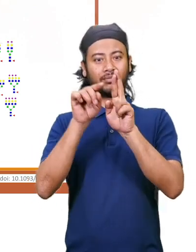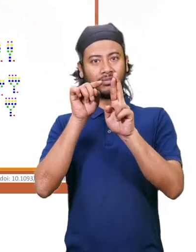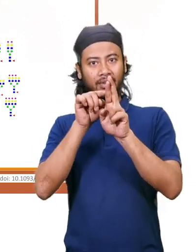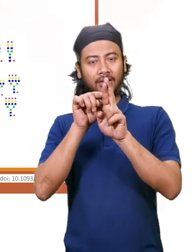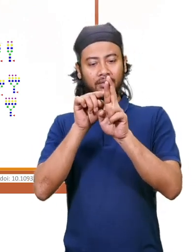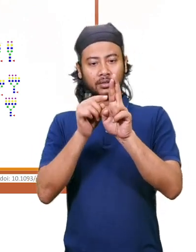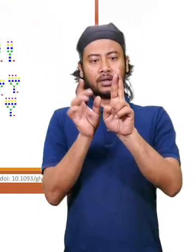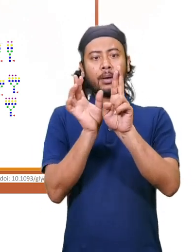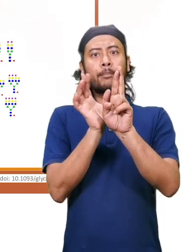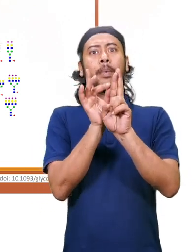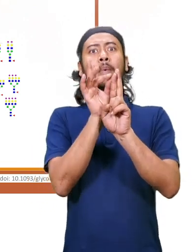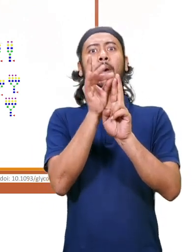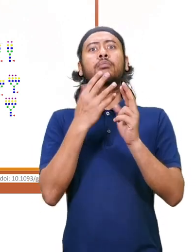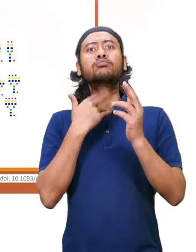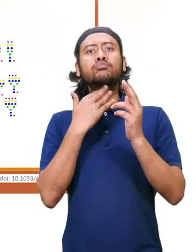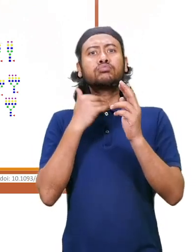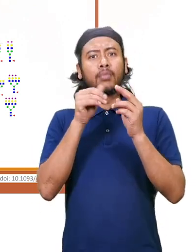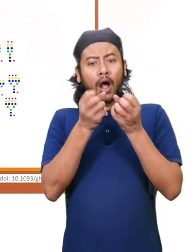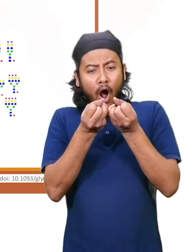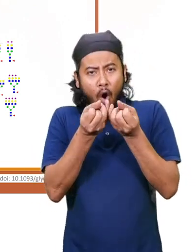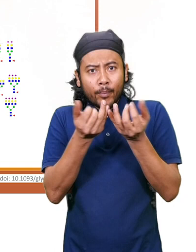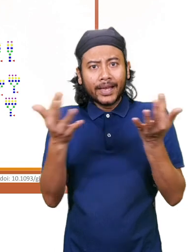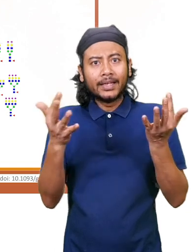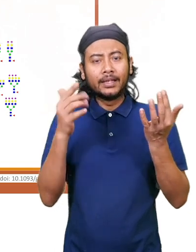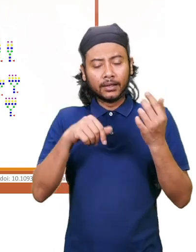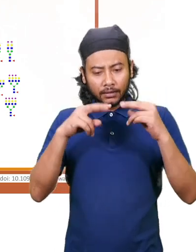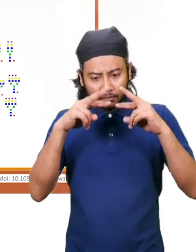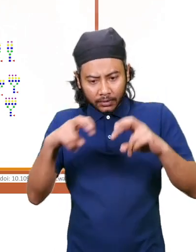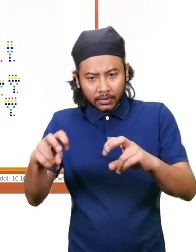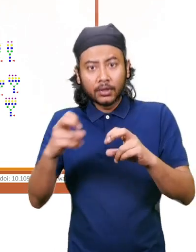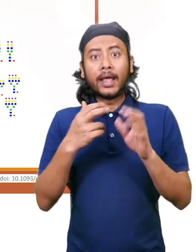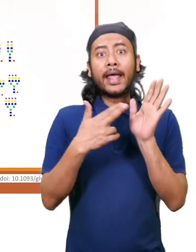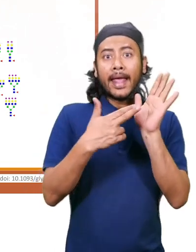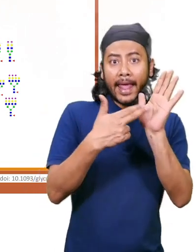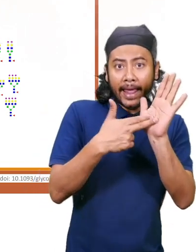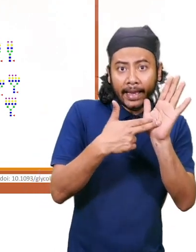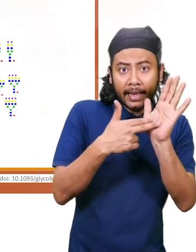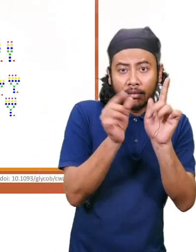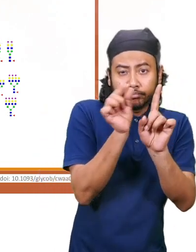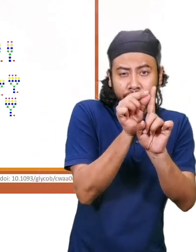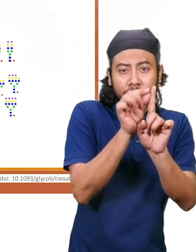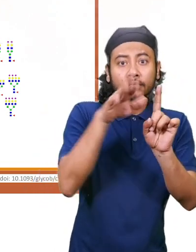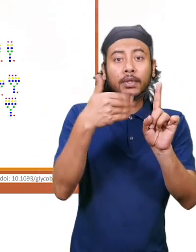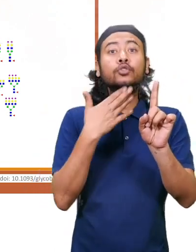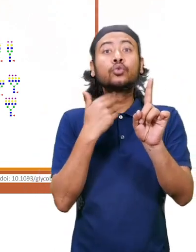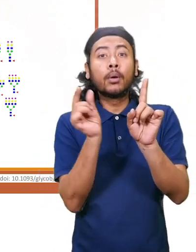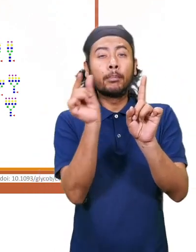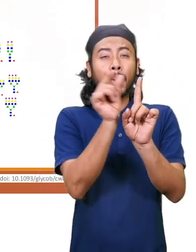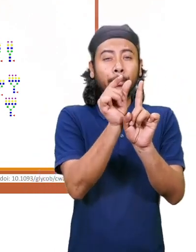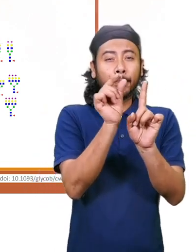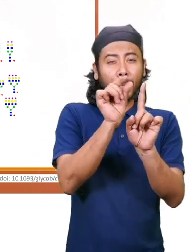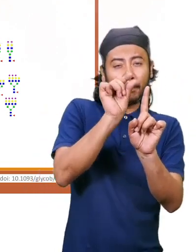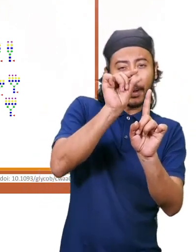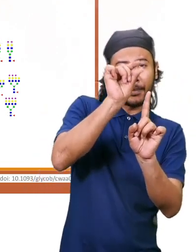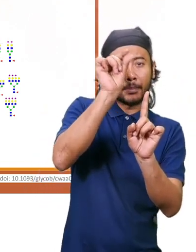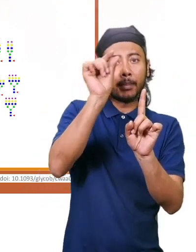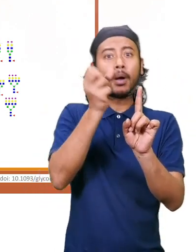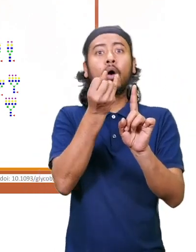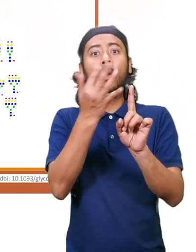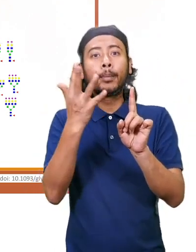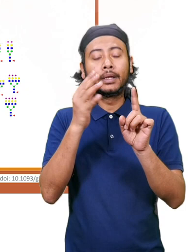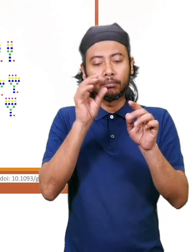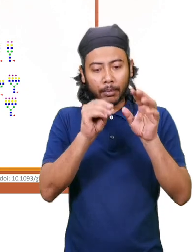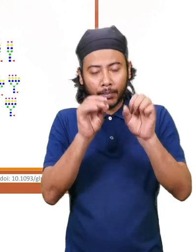overall information about how these glycosylations are more present in a given spike protein.